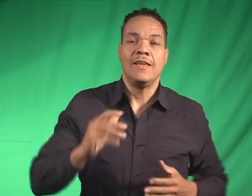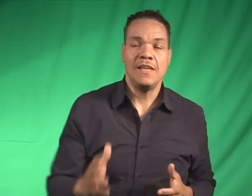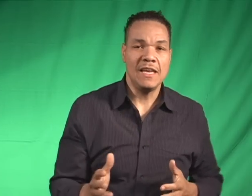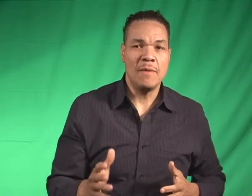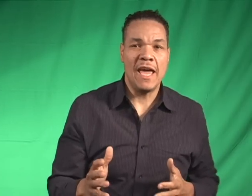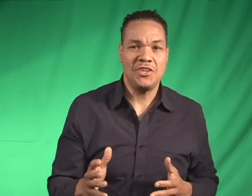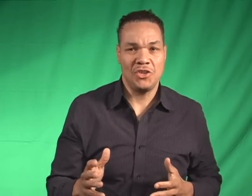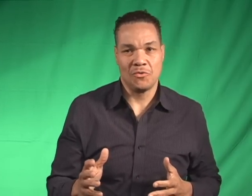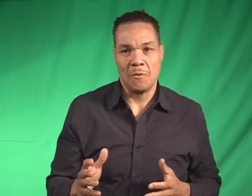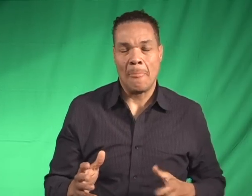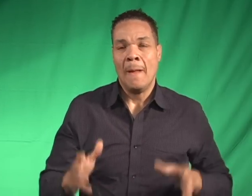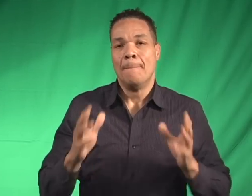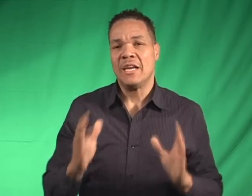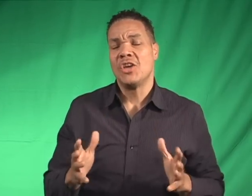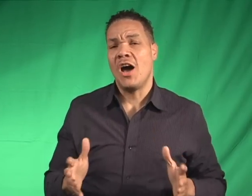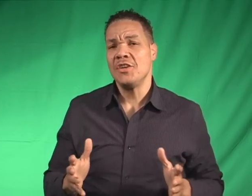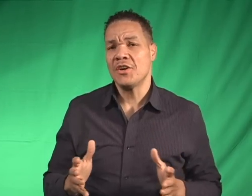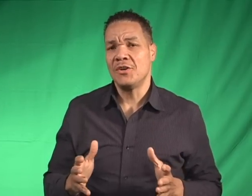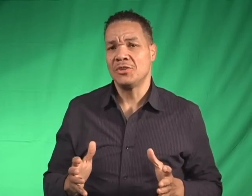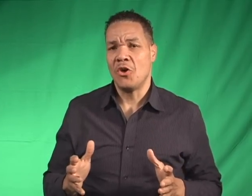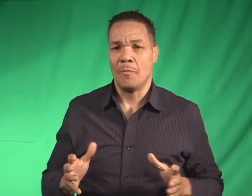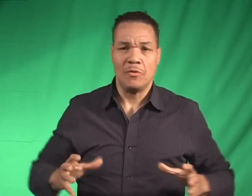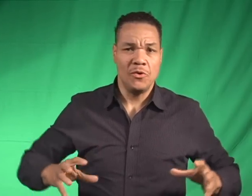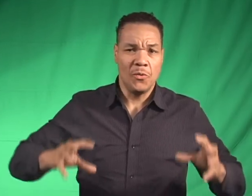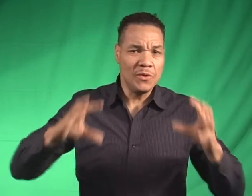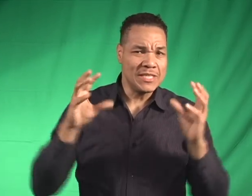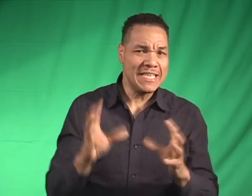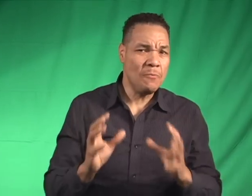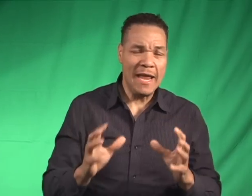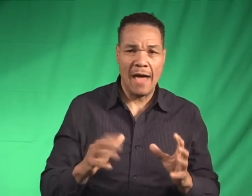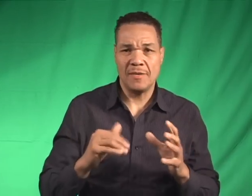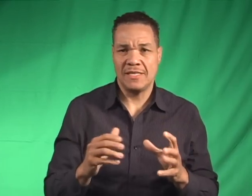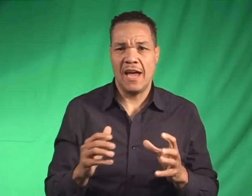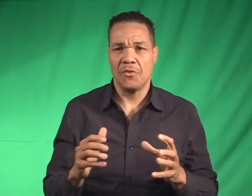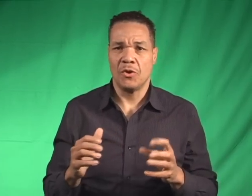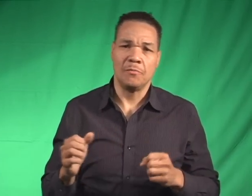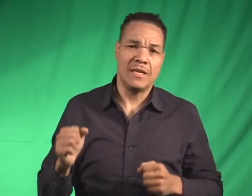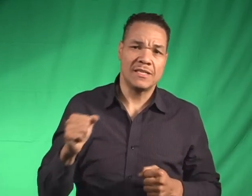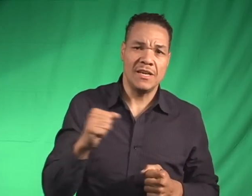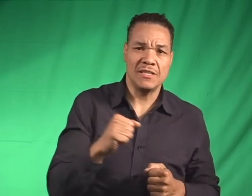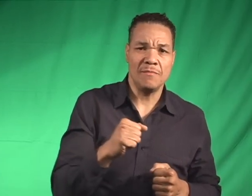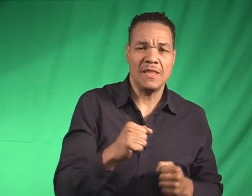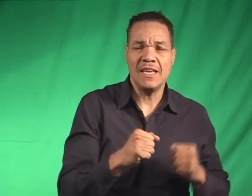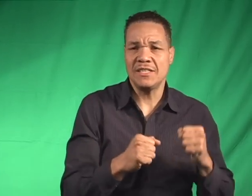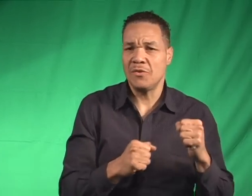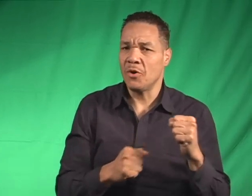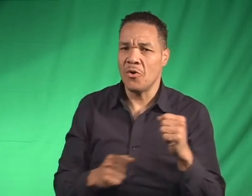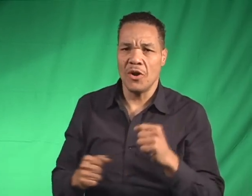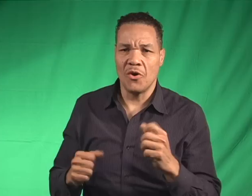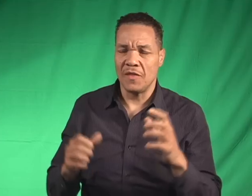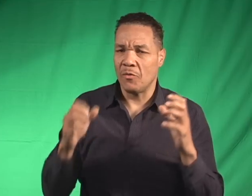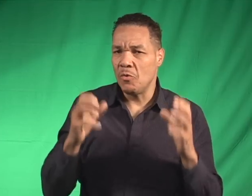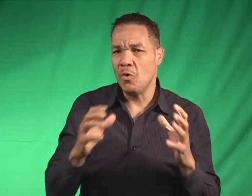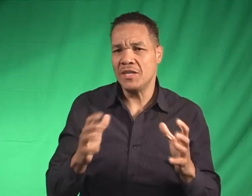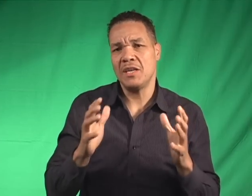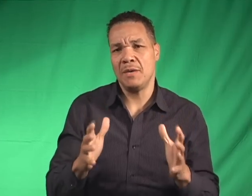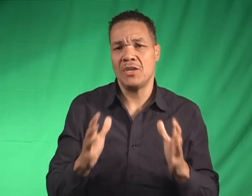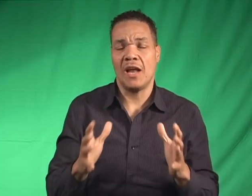the elimination room, Migdalia goes home, and we'll see what happens down the road because there's some things that were going on there. We wish that Migdalia